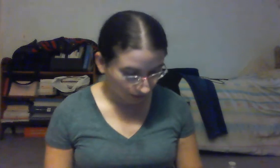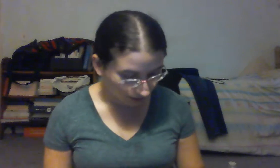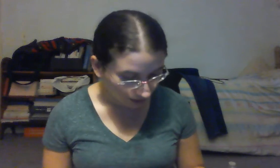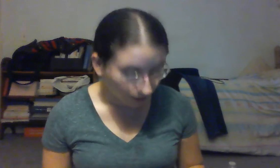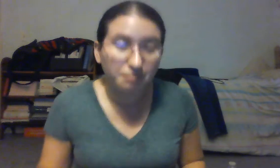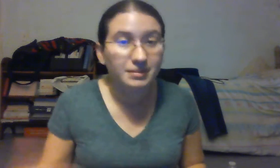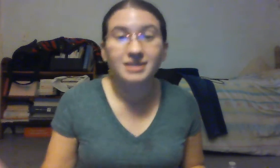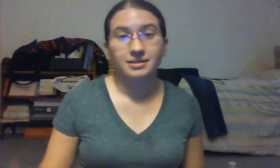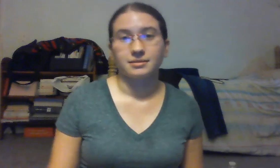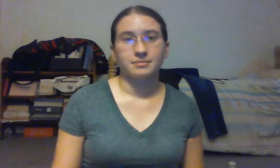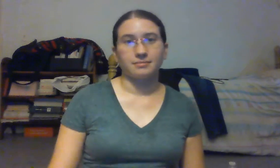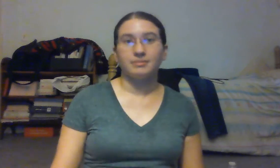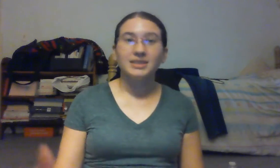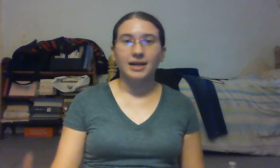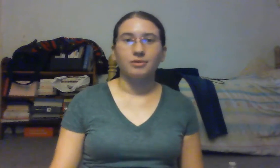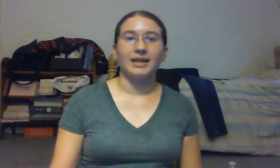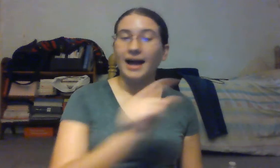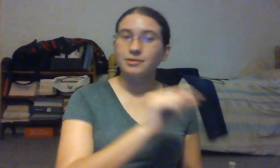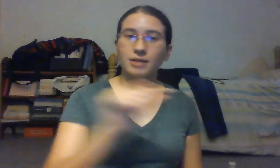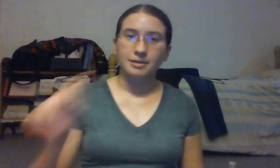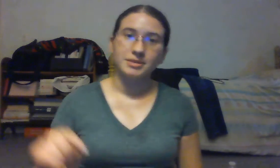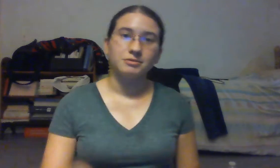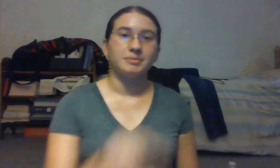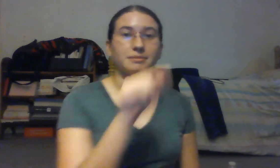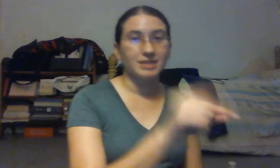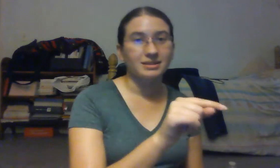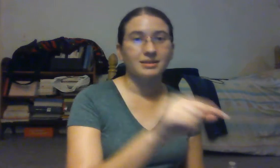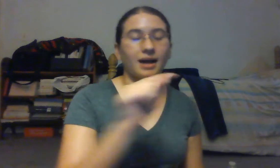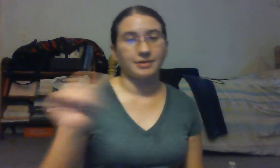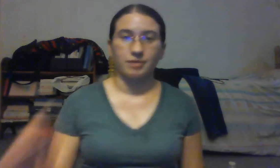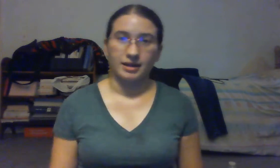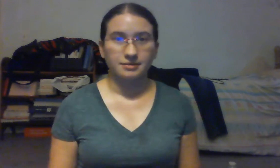Right? Meat. Meat I don't like. I don't like meat would be meat I don't like.